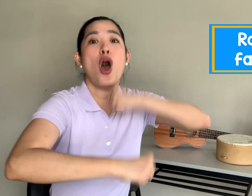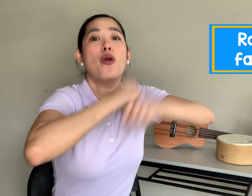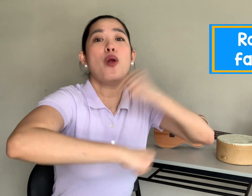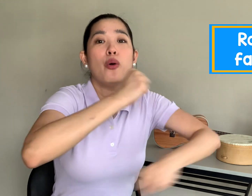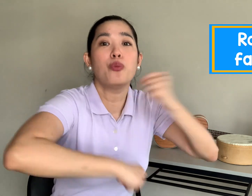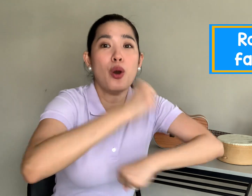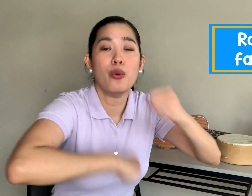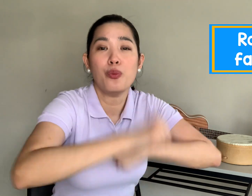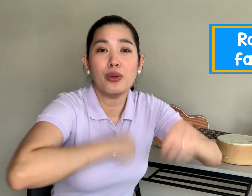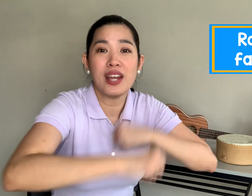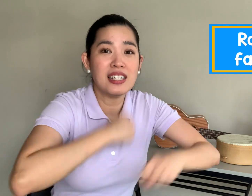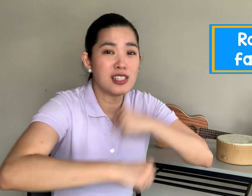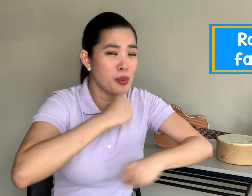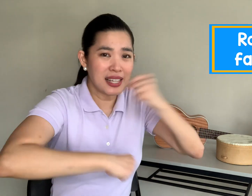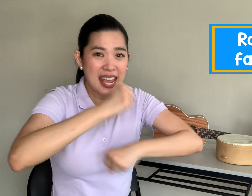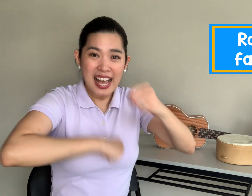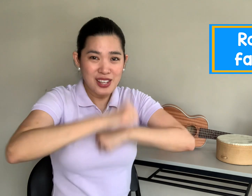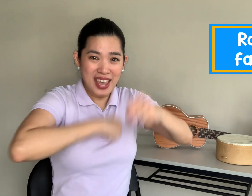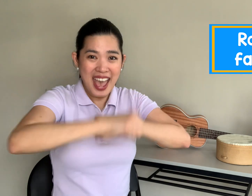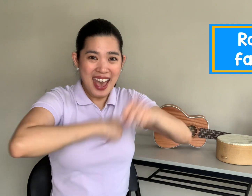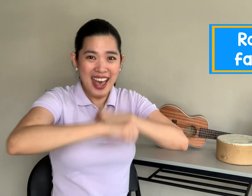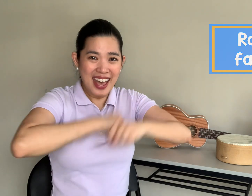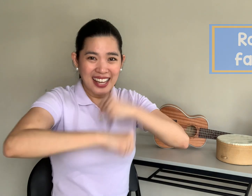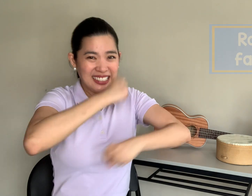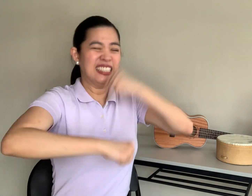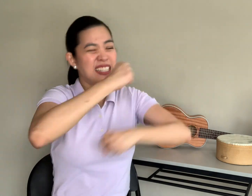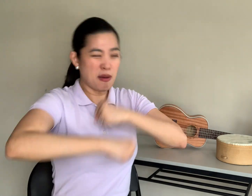Roll, roll, roll your hands as quickly as you can. Stop!